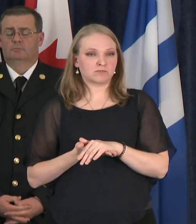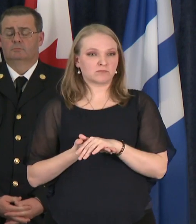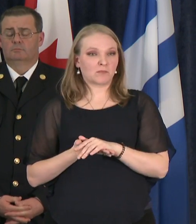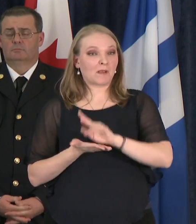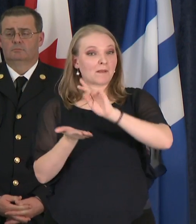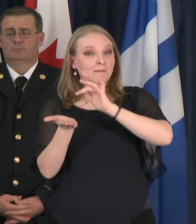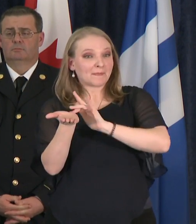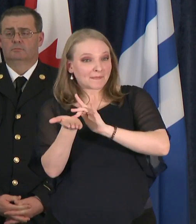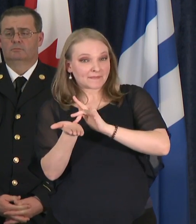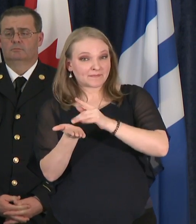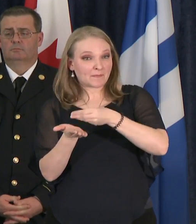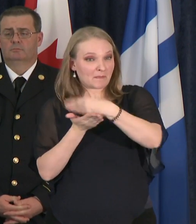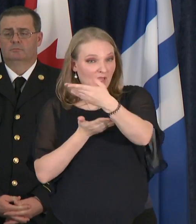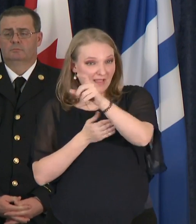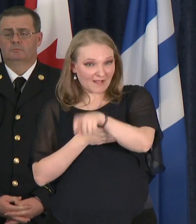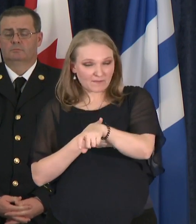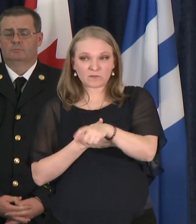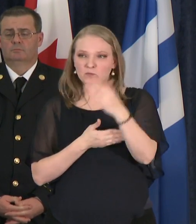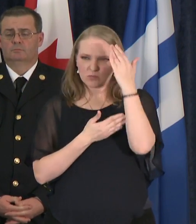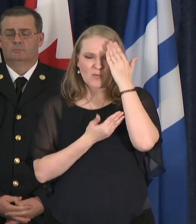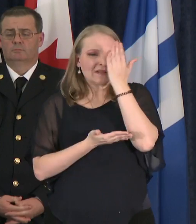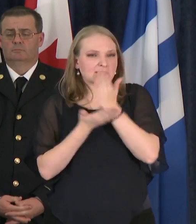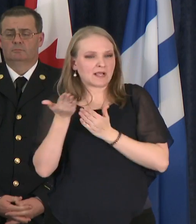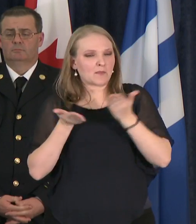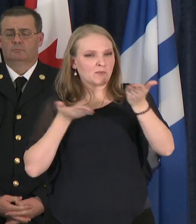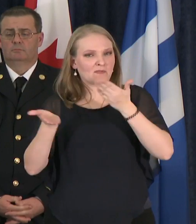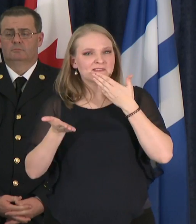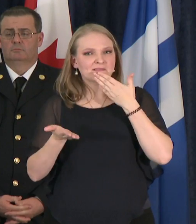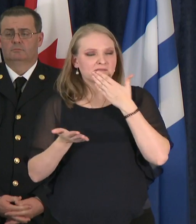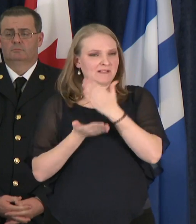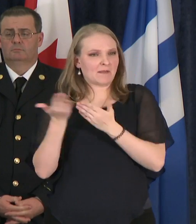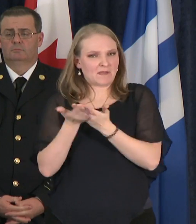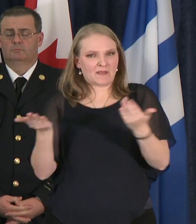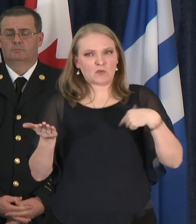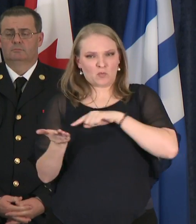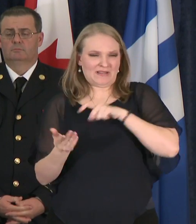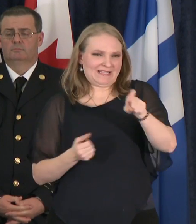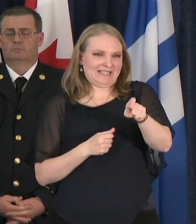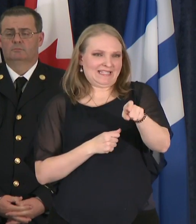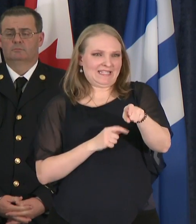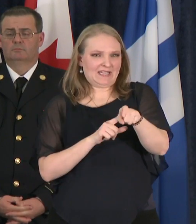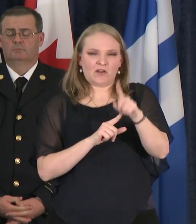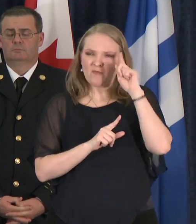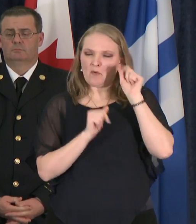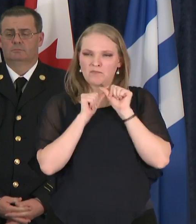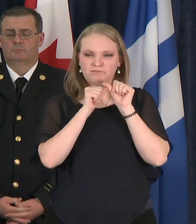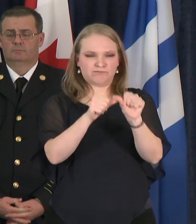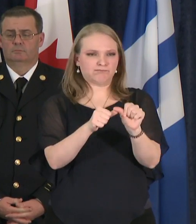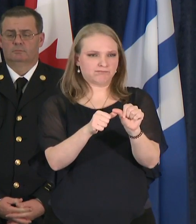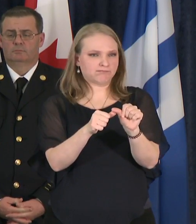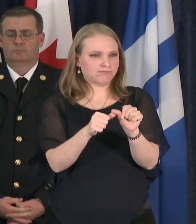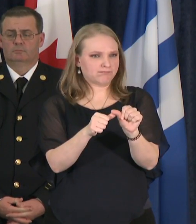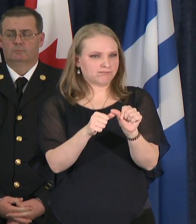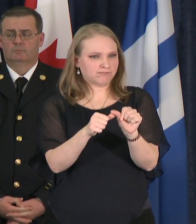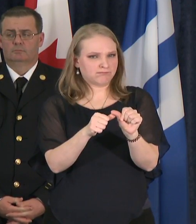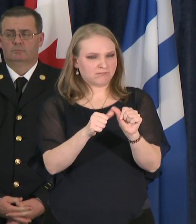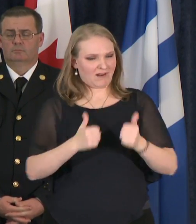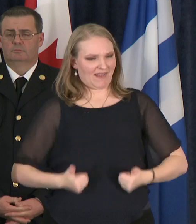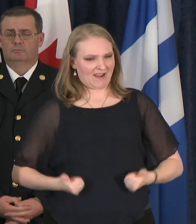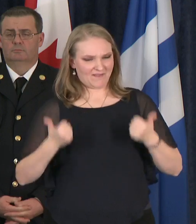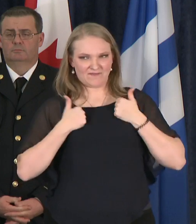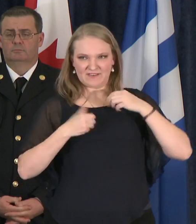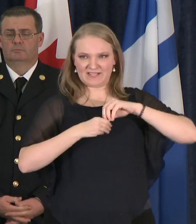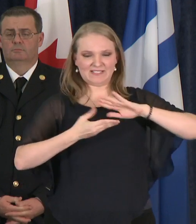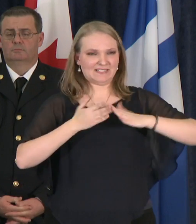are some services and goods that we will all need in order to maintain, life in